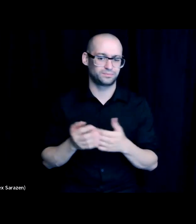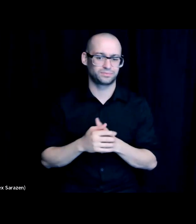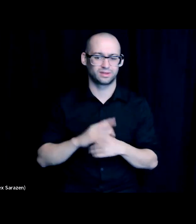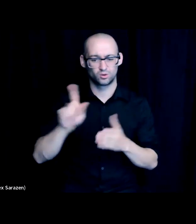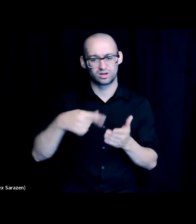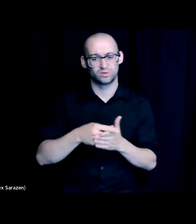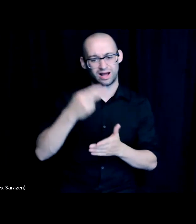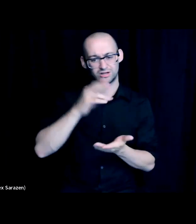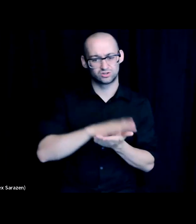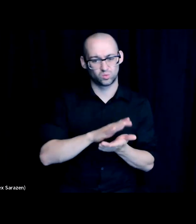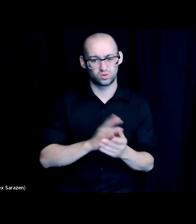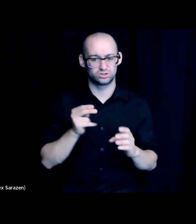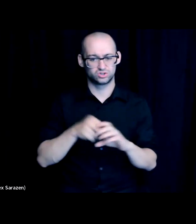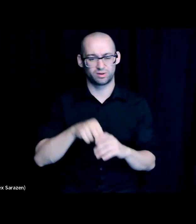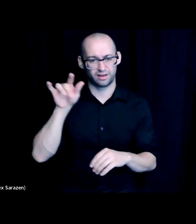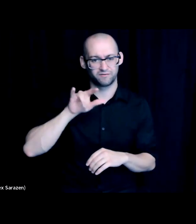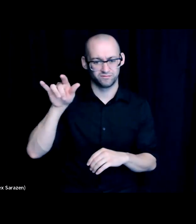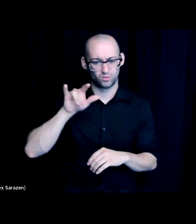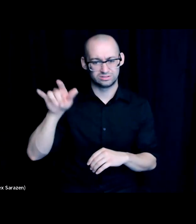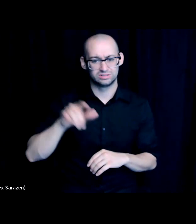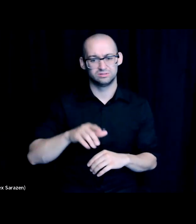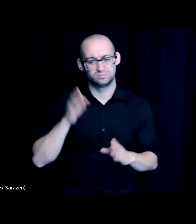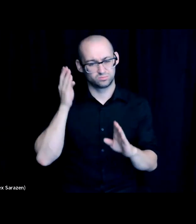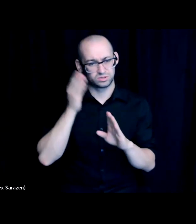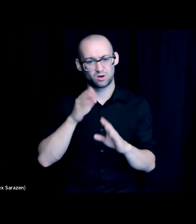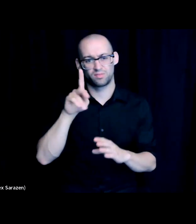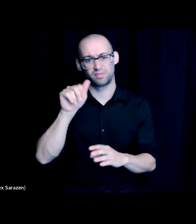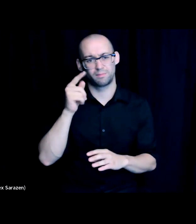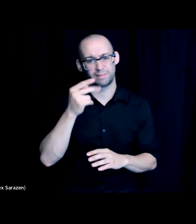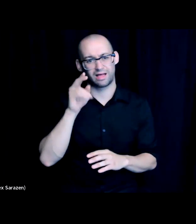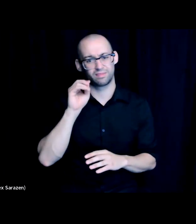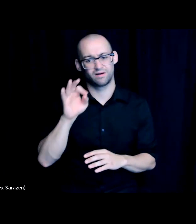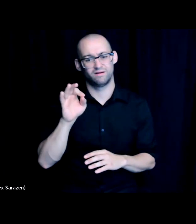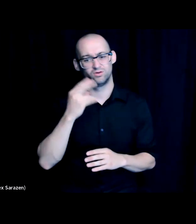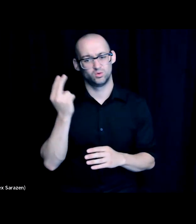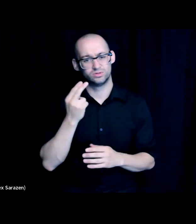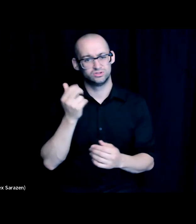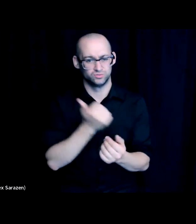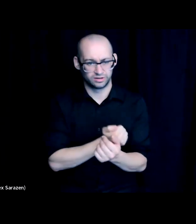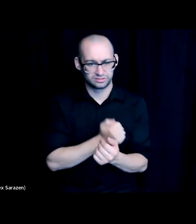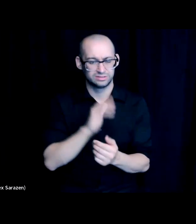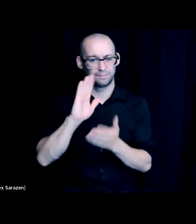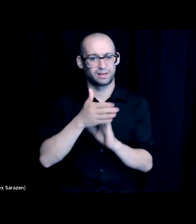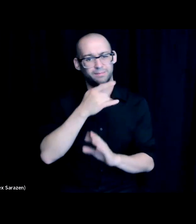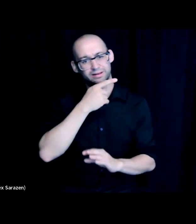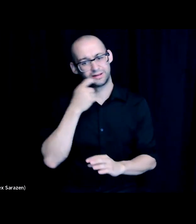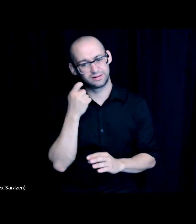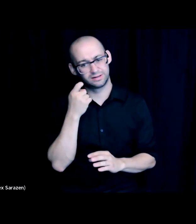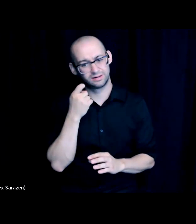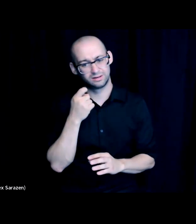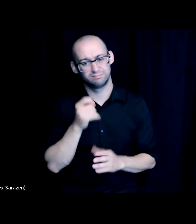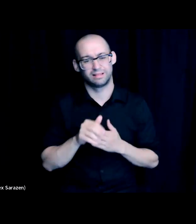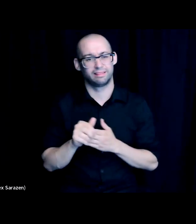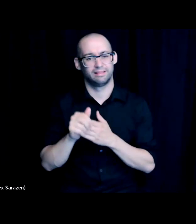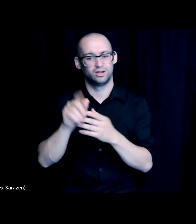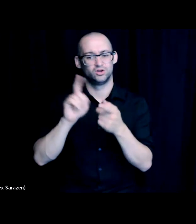Graduated from high school, joined the Air Force, went down a path of using drugs, got addicted, leading to